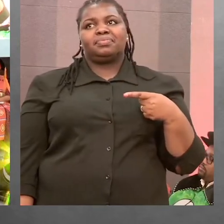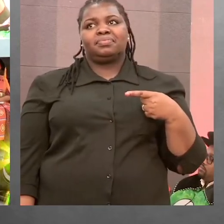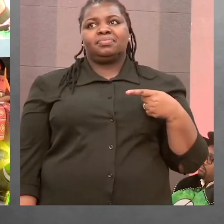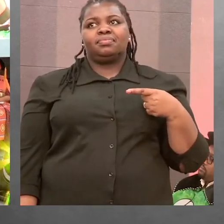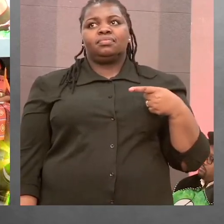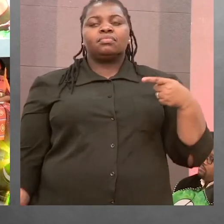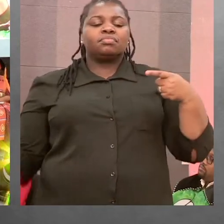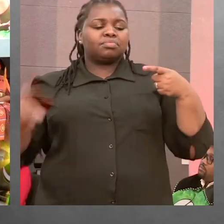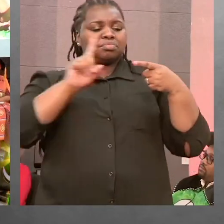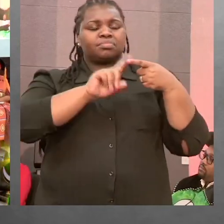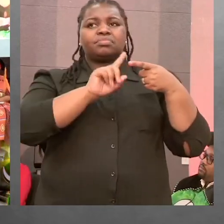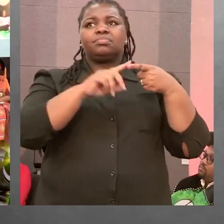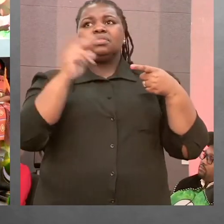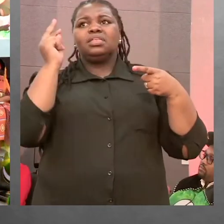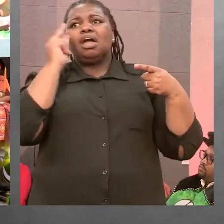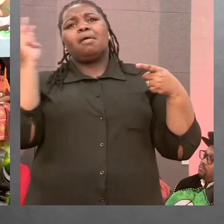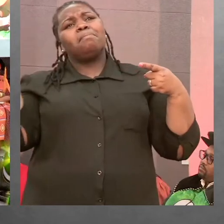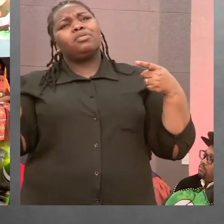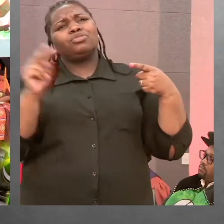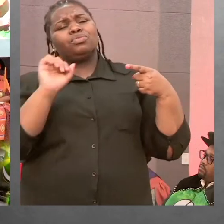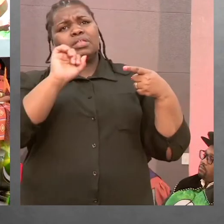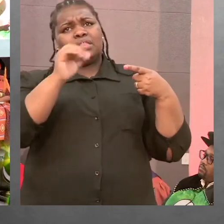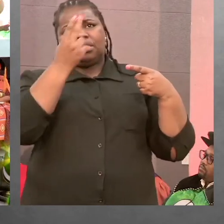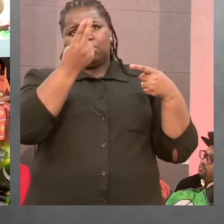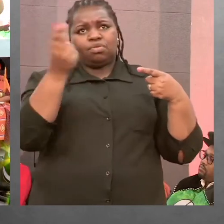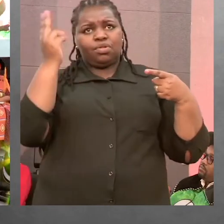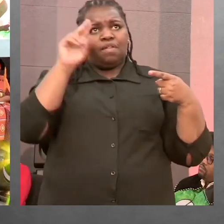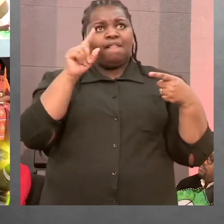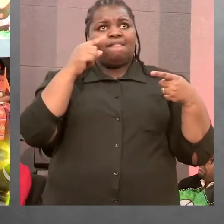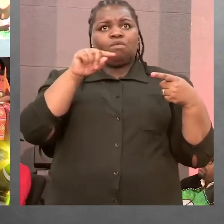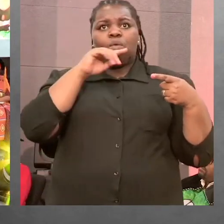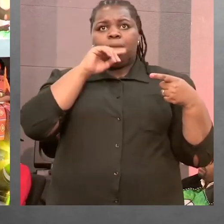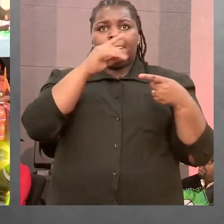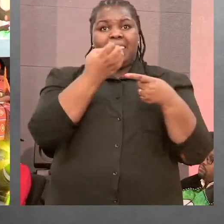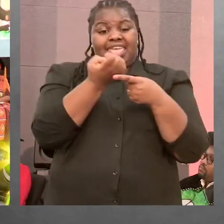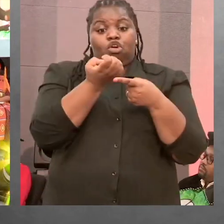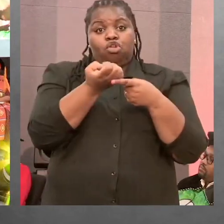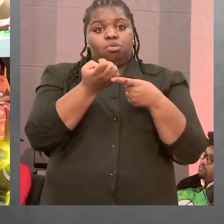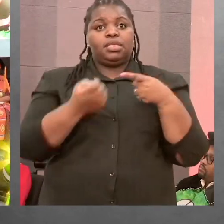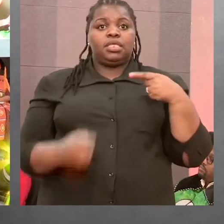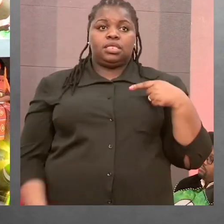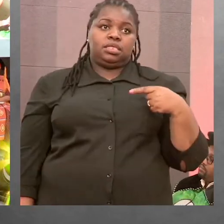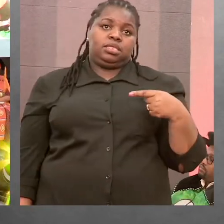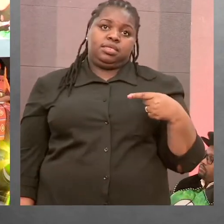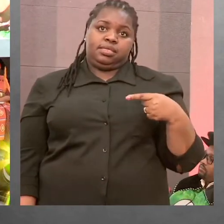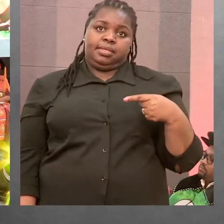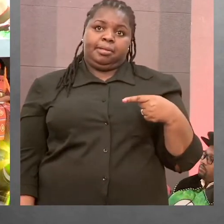what is the perspective of this institution in dealing with the ocean's economy?